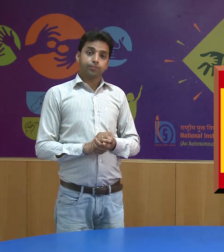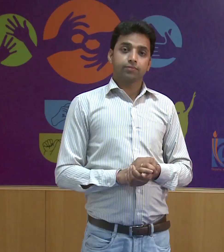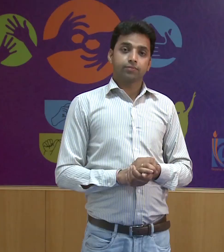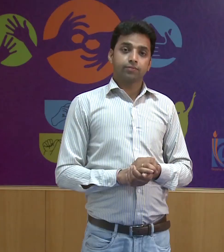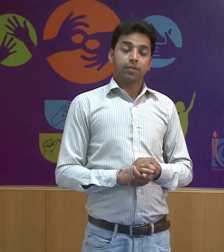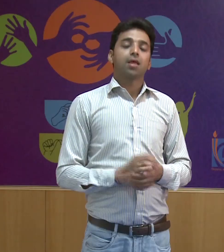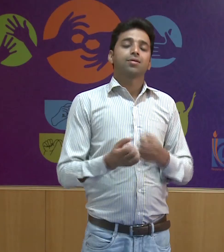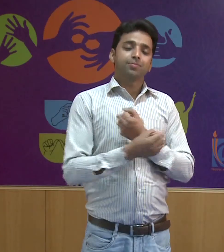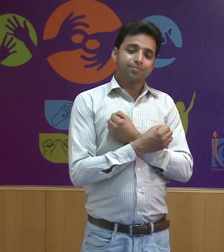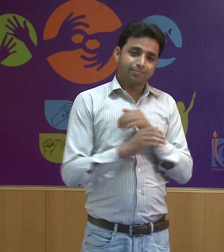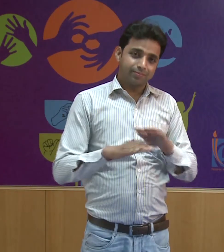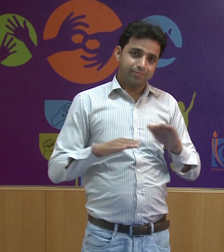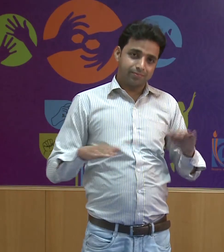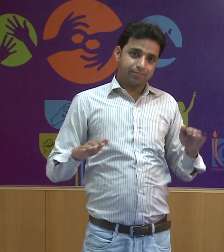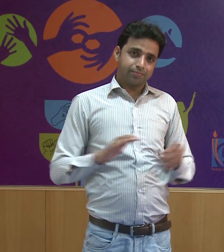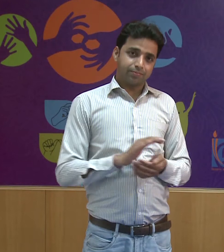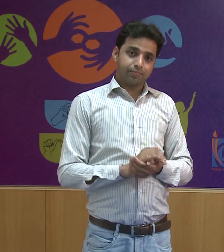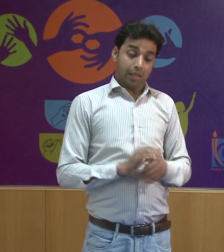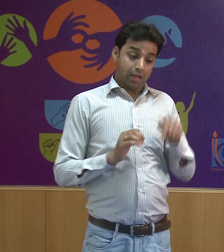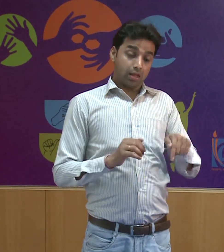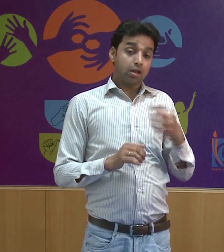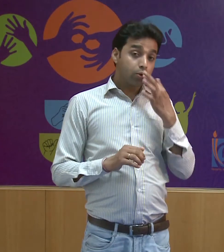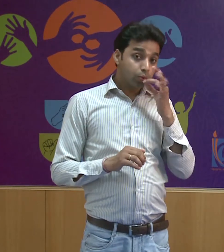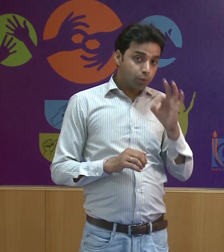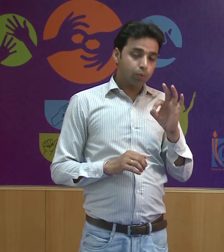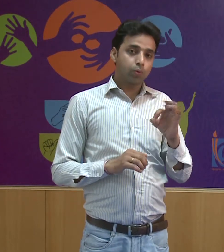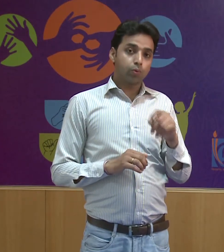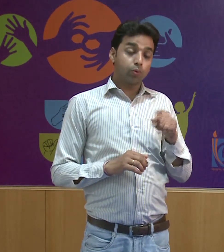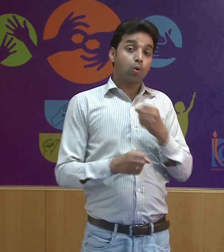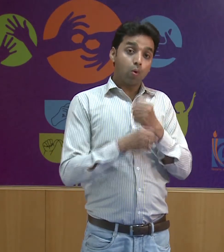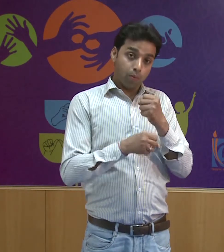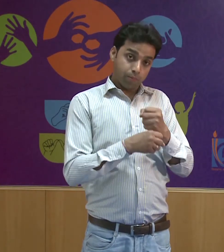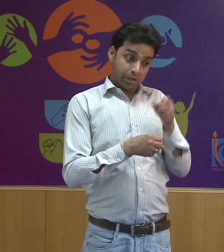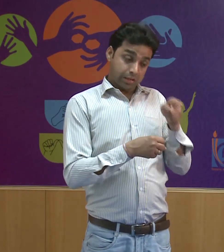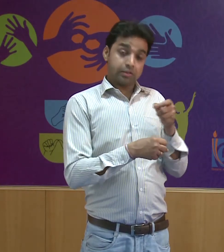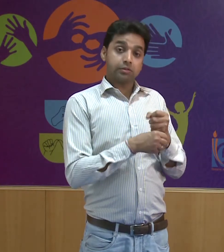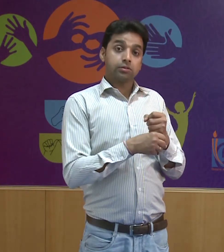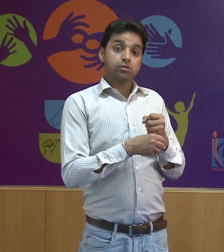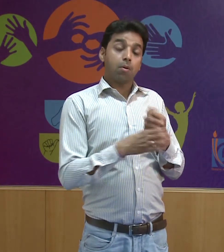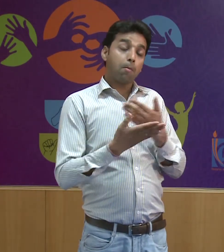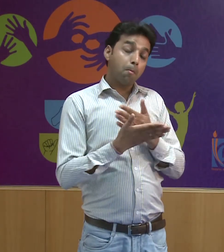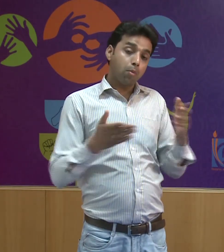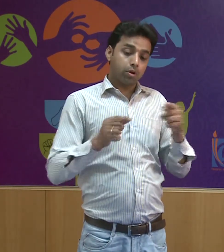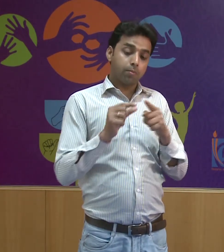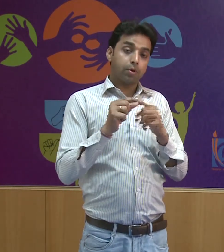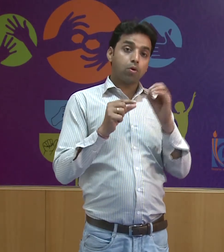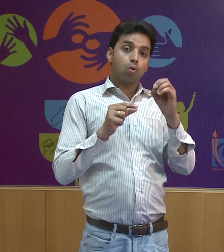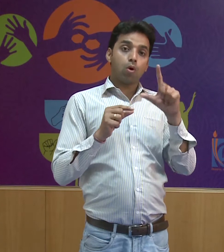Dear learners, it is true that the government has made many policies to help